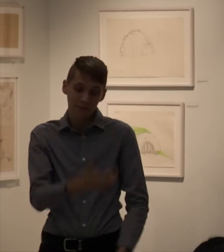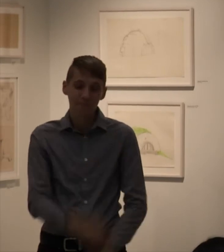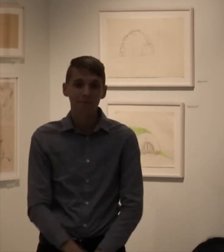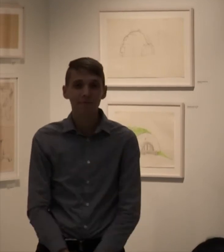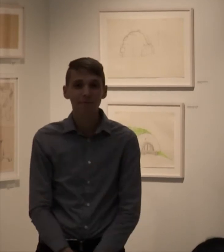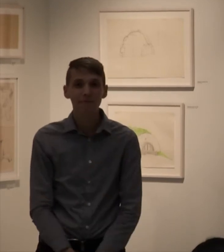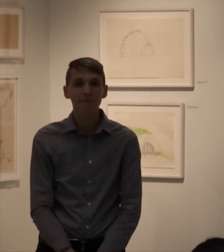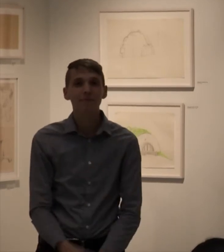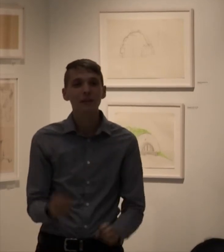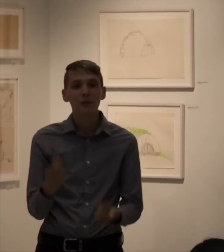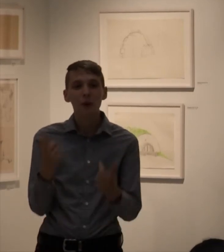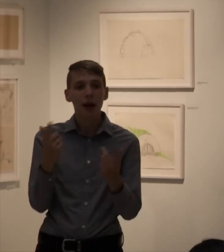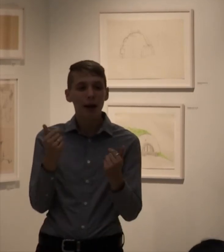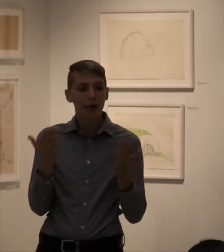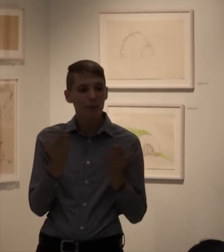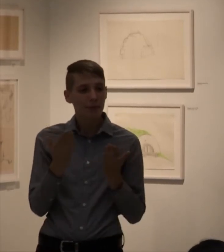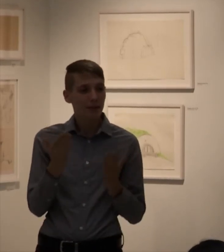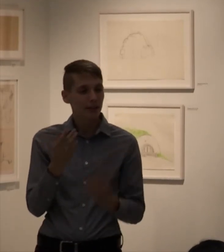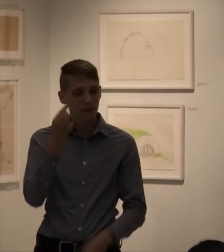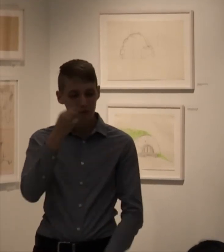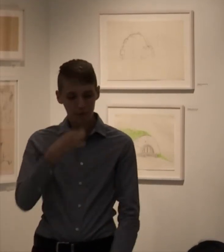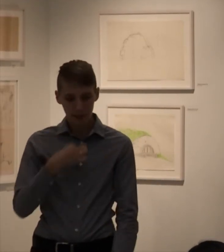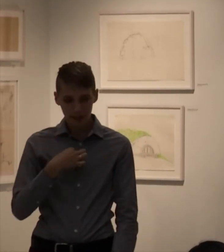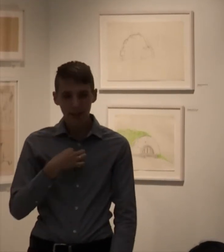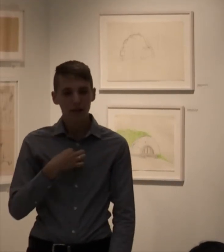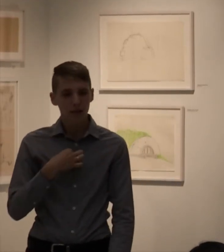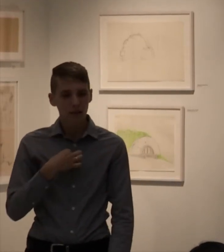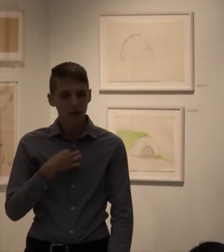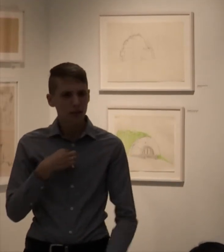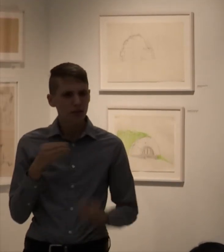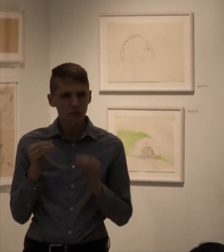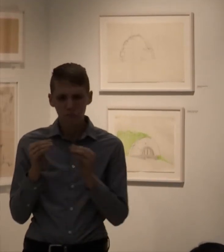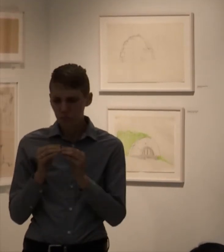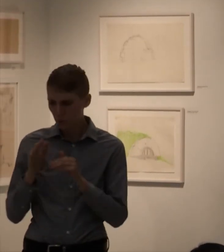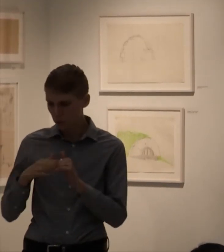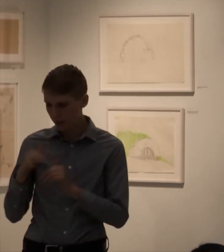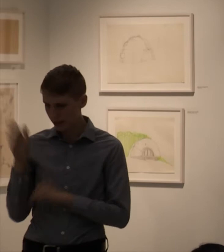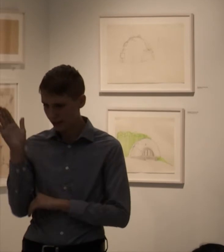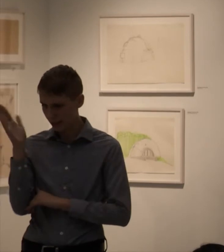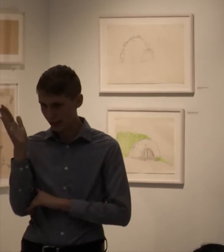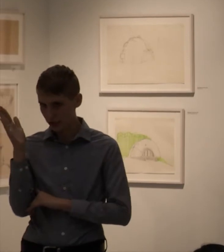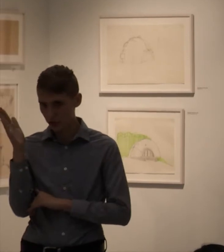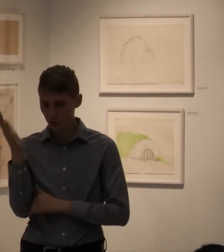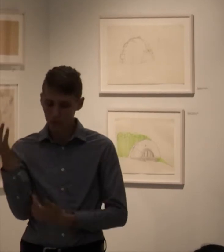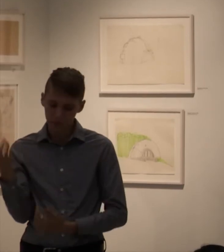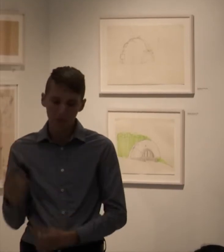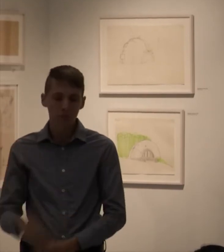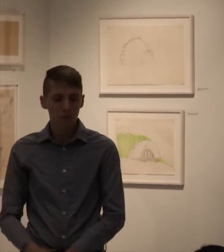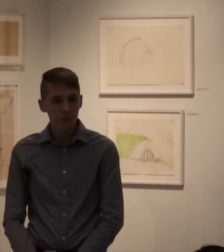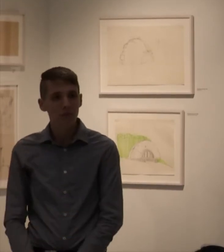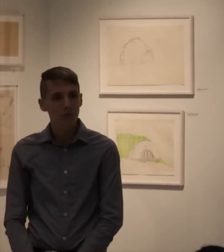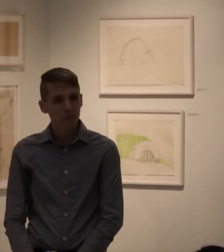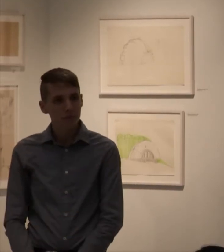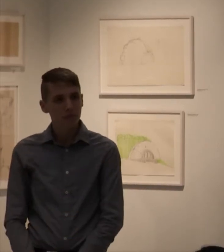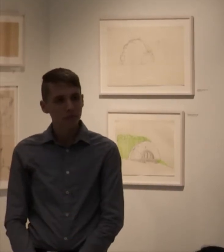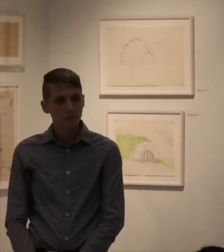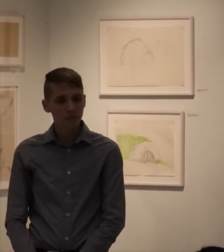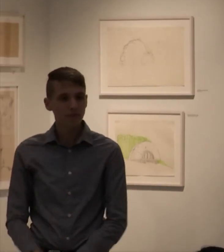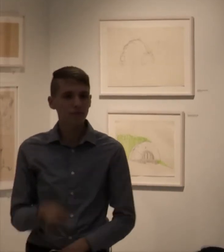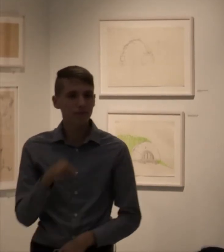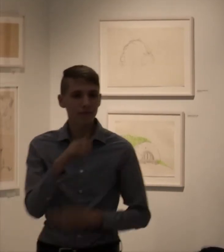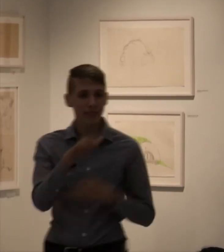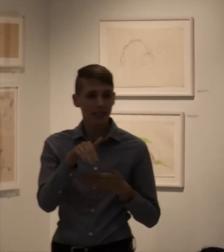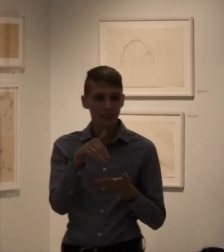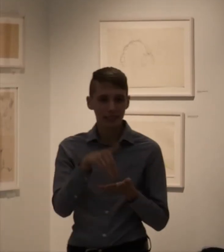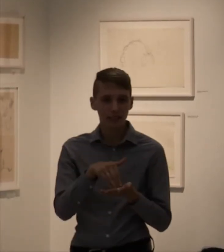Coming here is, for me, a lot more than being able to lecture with you guys. The Vignelli Center,